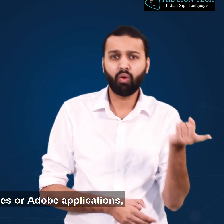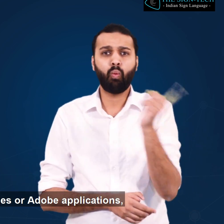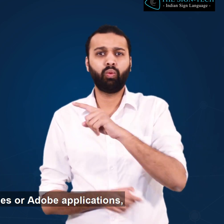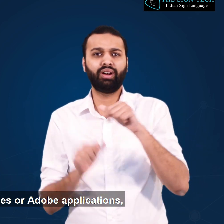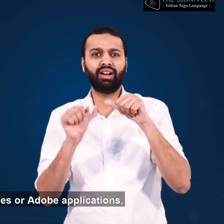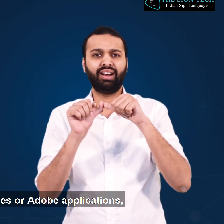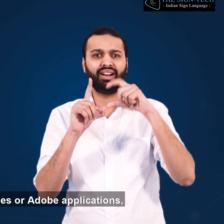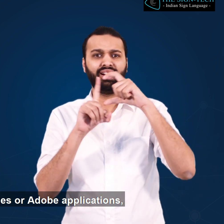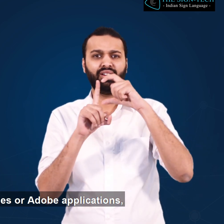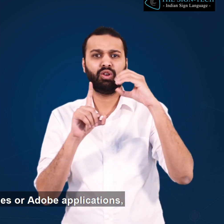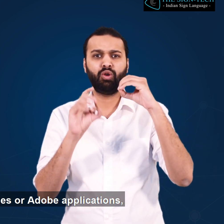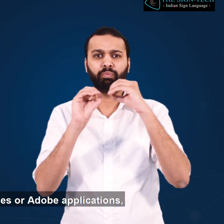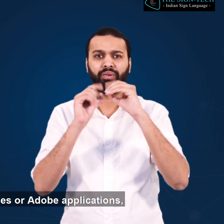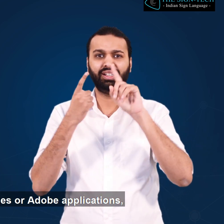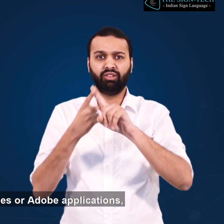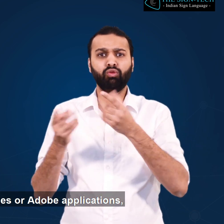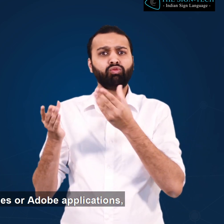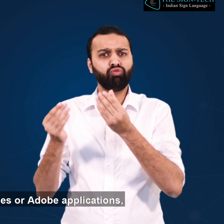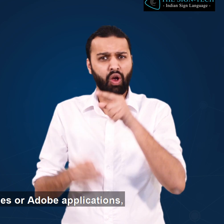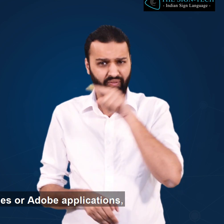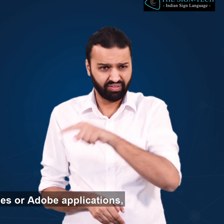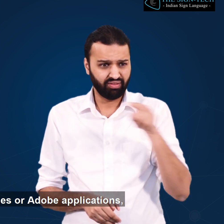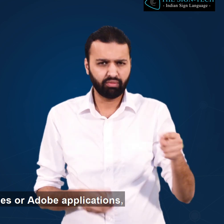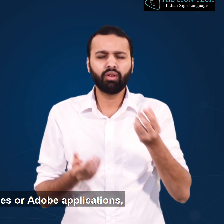Slightly heavier games or Adobe applications.